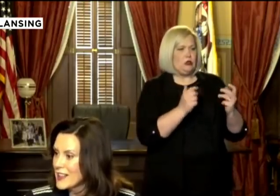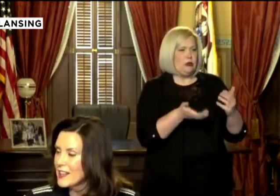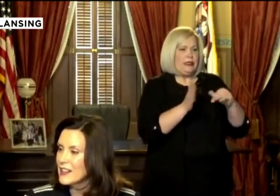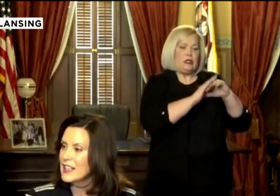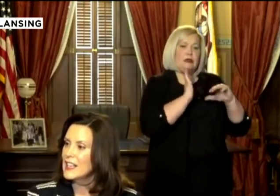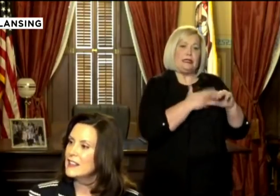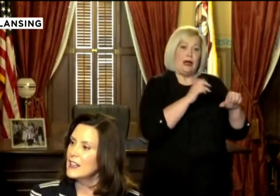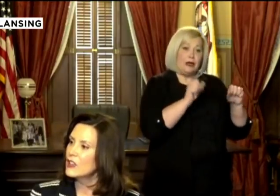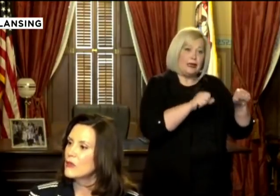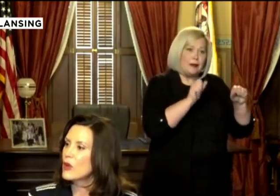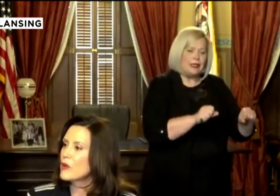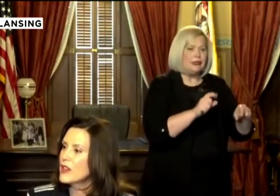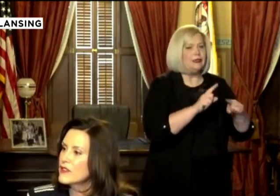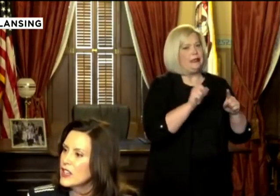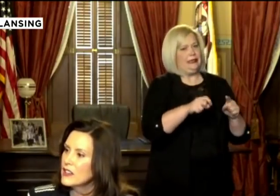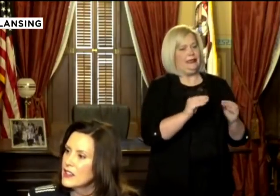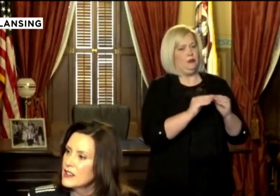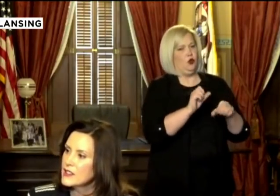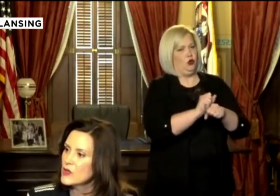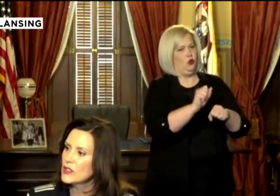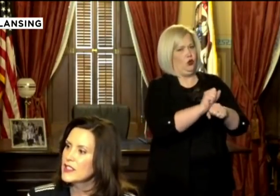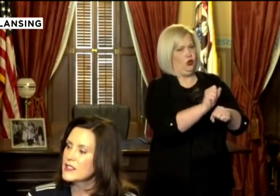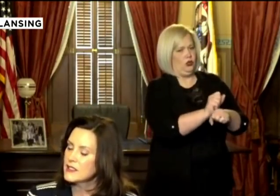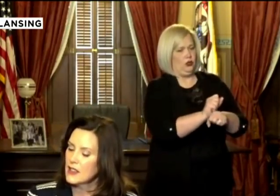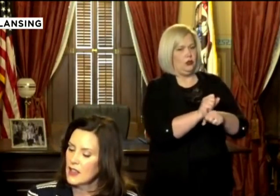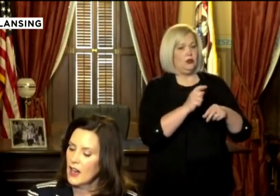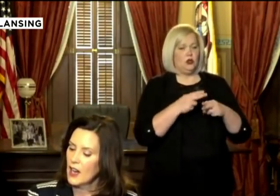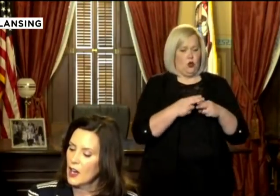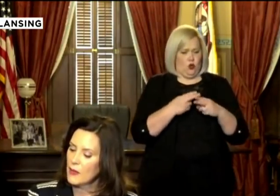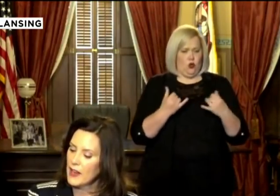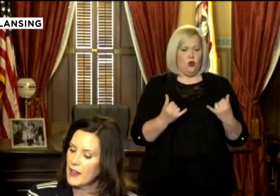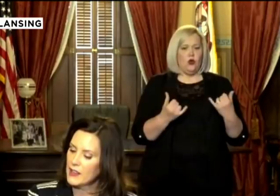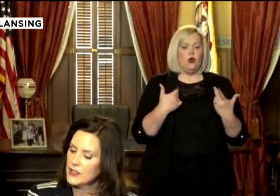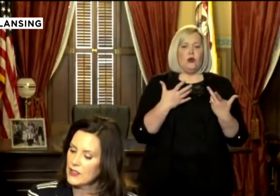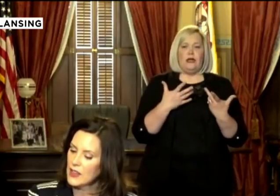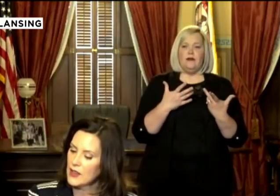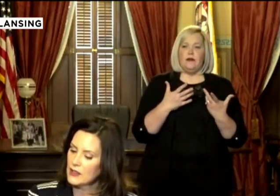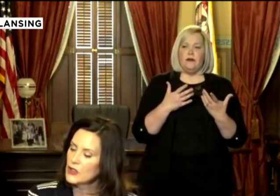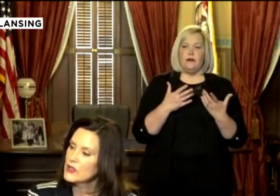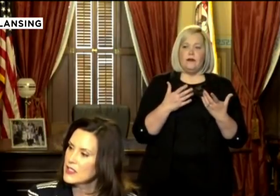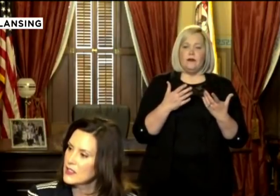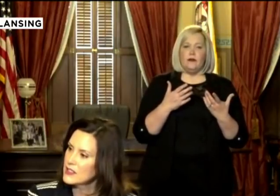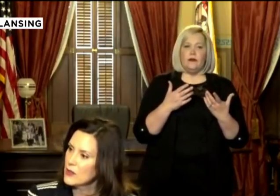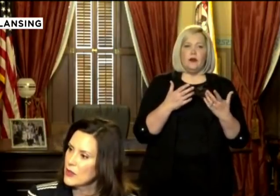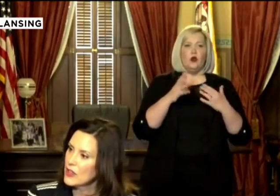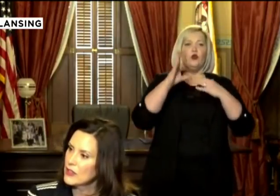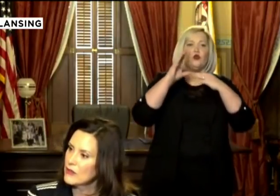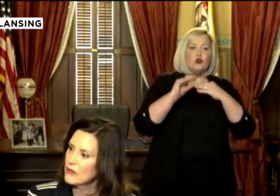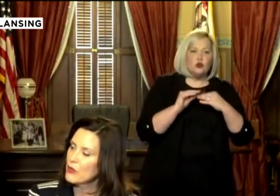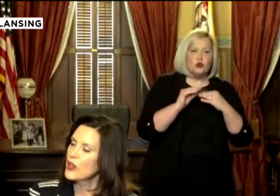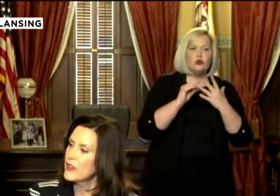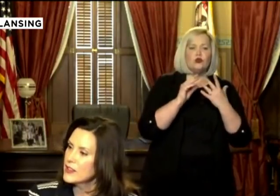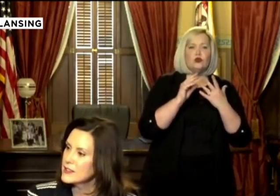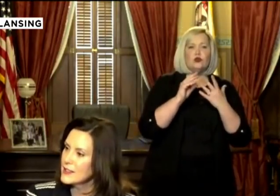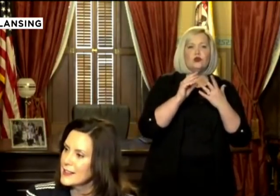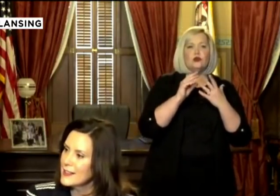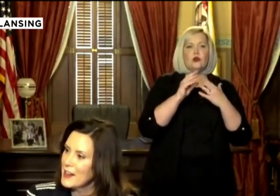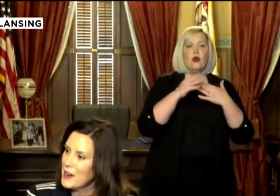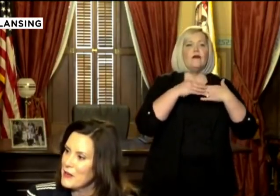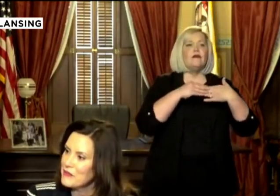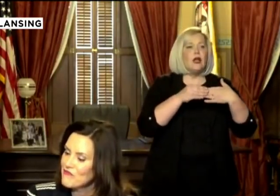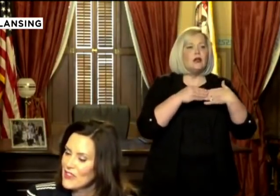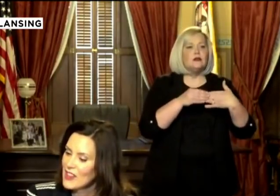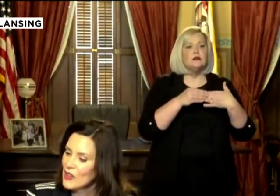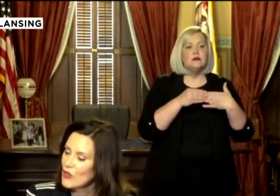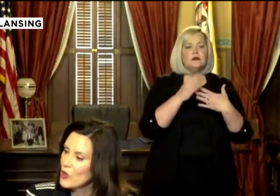we're working on that. In the interim, what we have done is release and loosen some of the